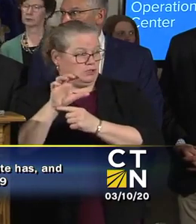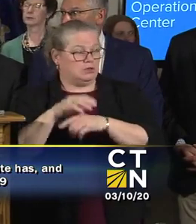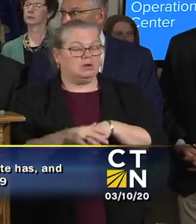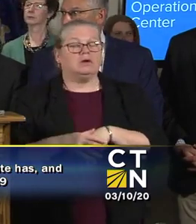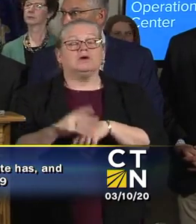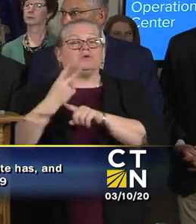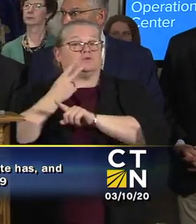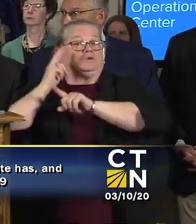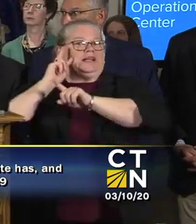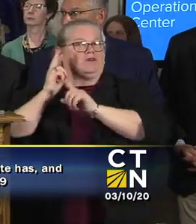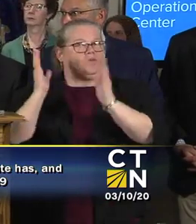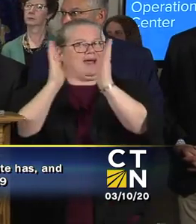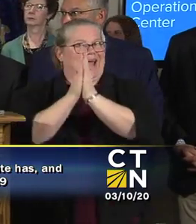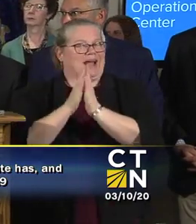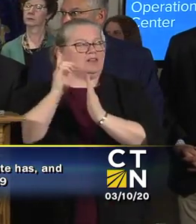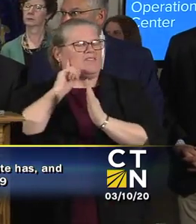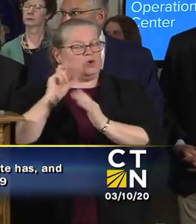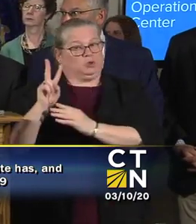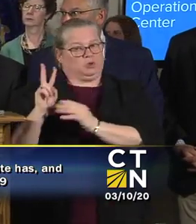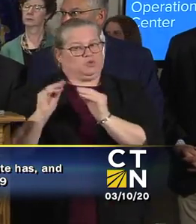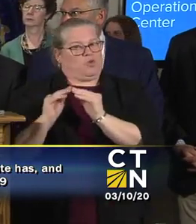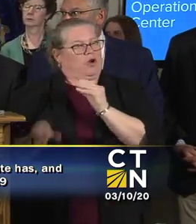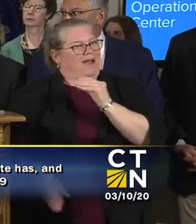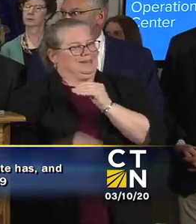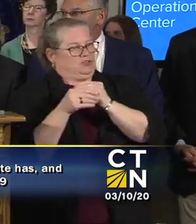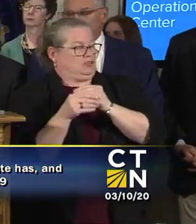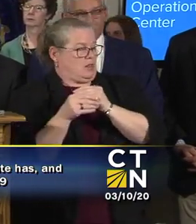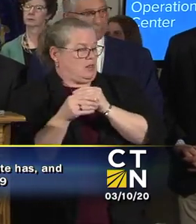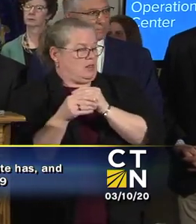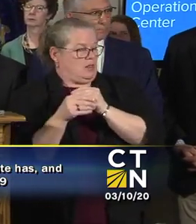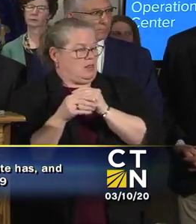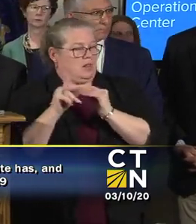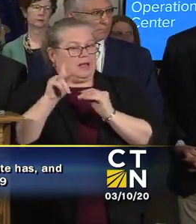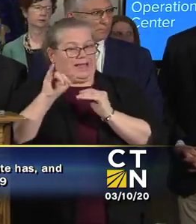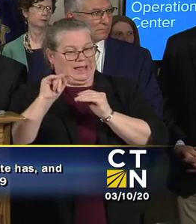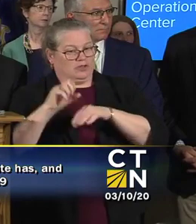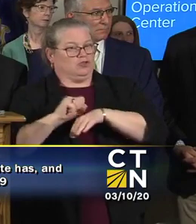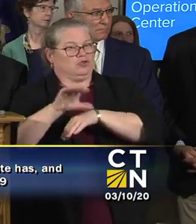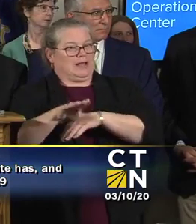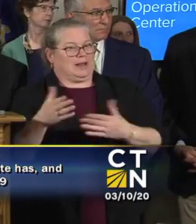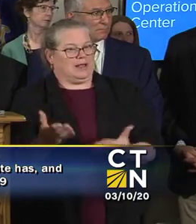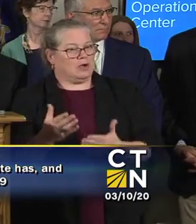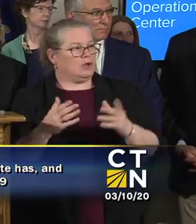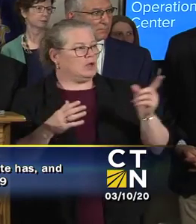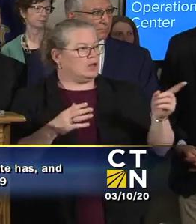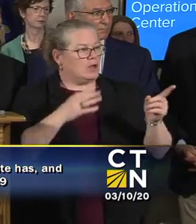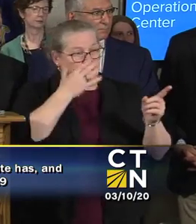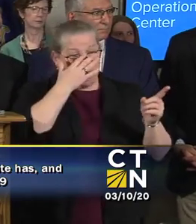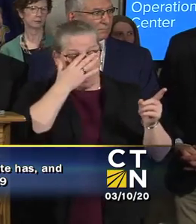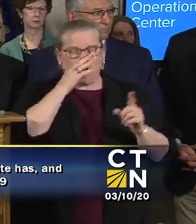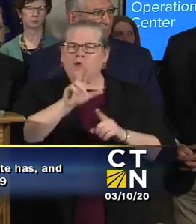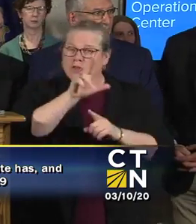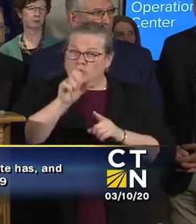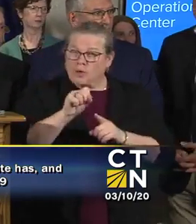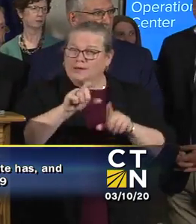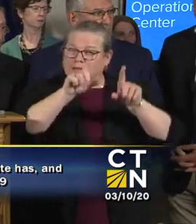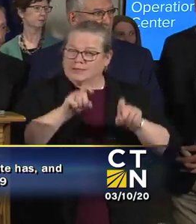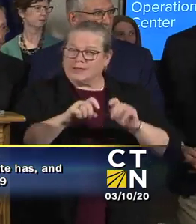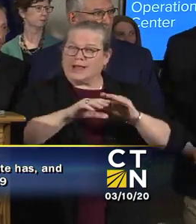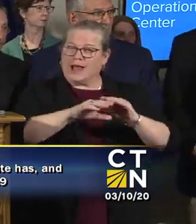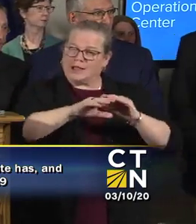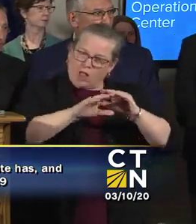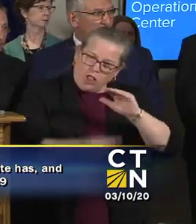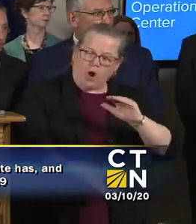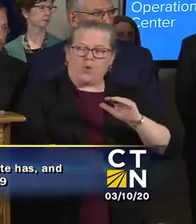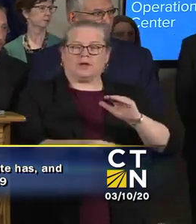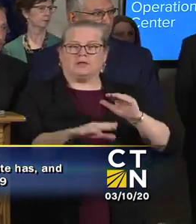additional kits to come to the State Public Health Lab. U.S. is testing at the lowest rate in the world, about 1%. What's